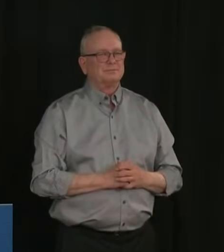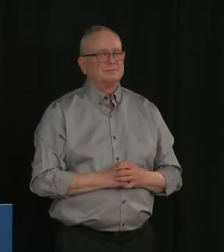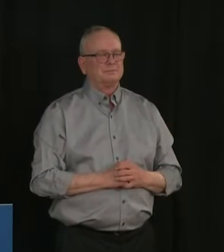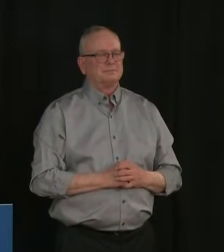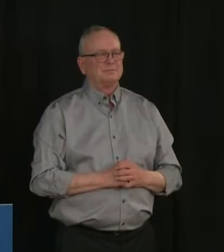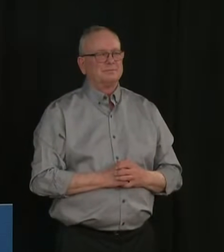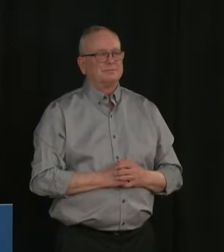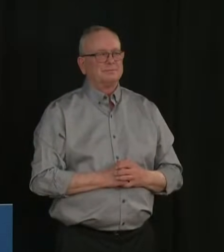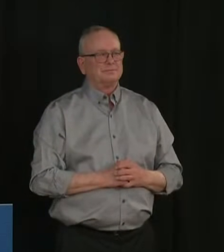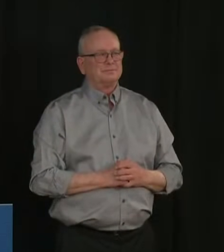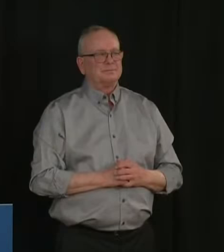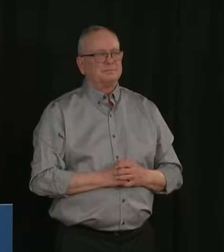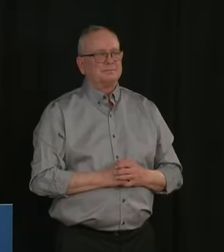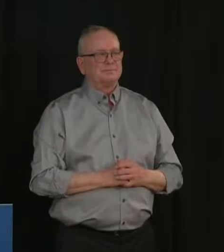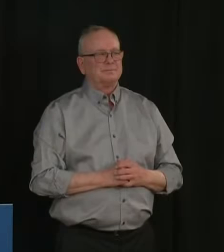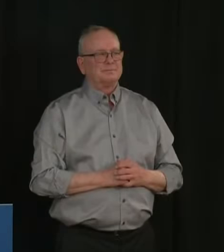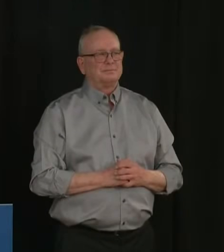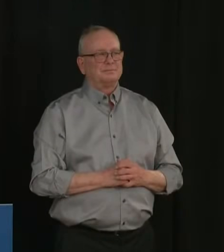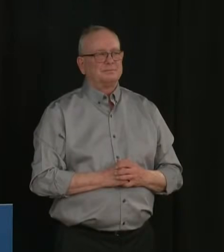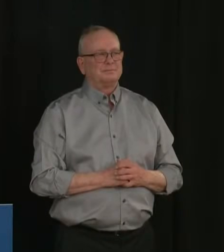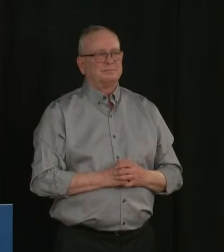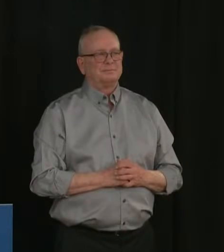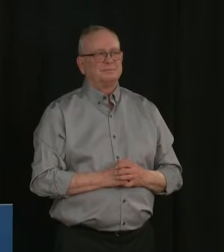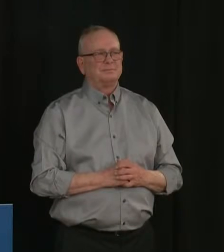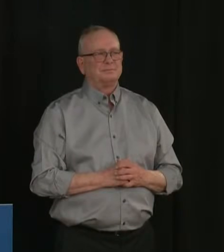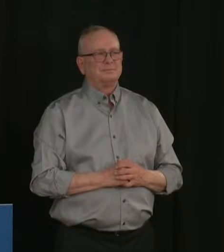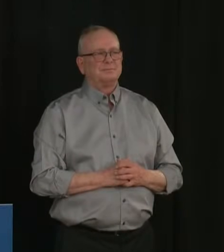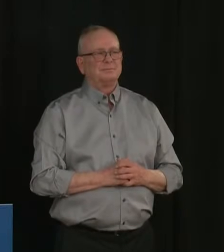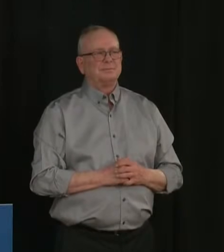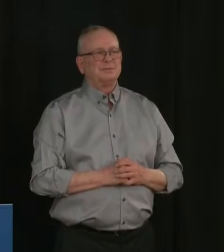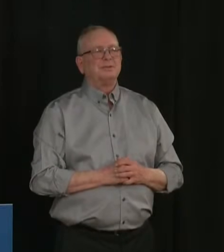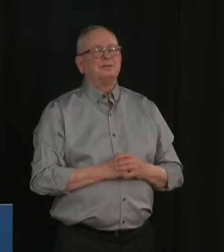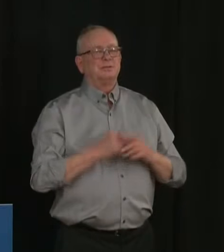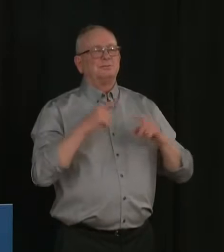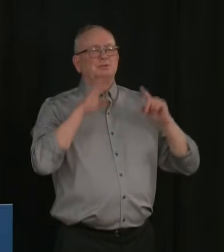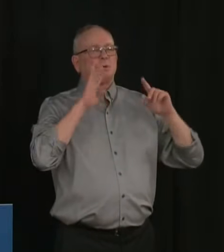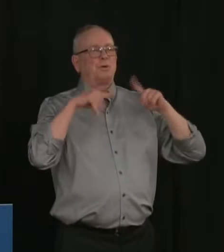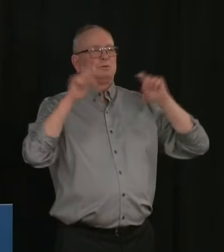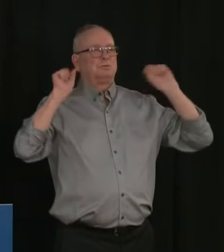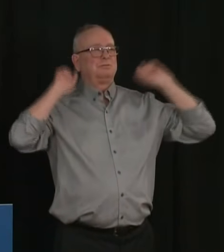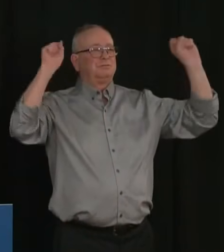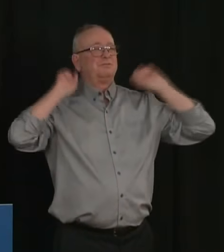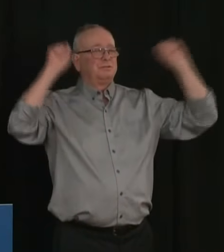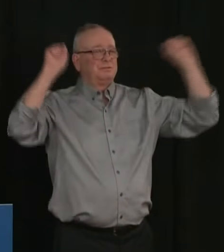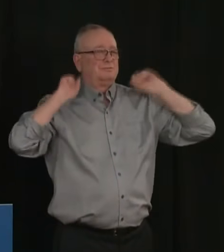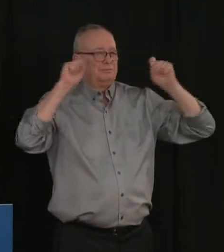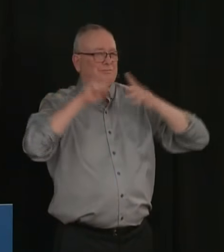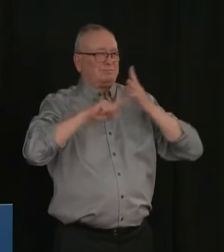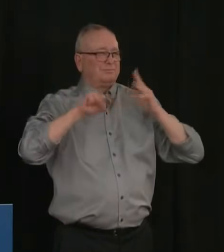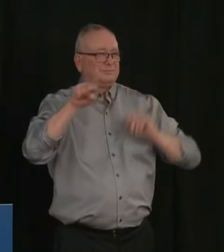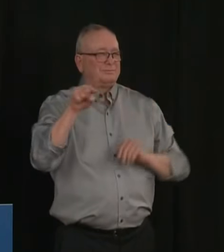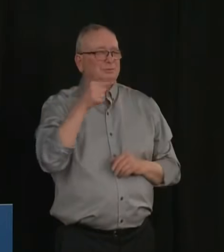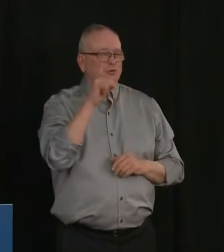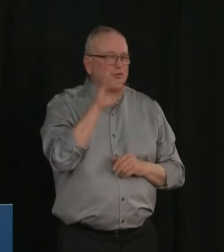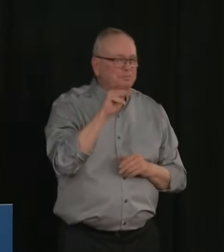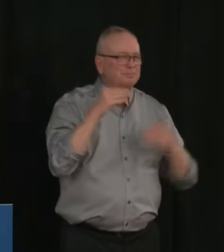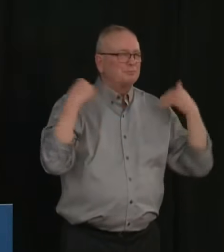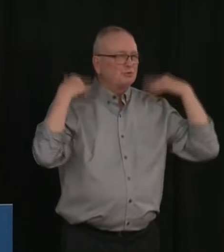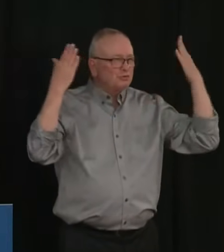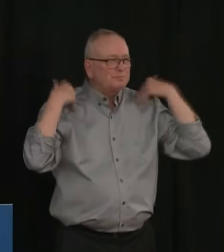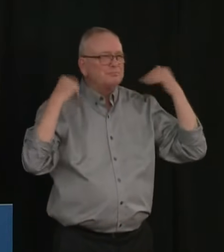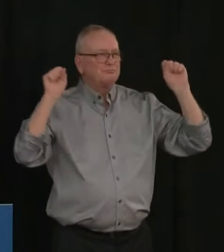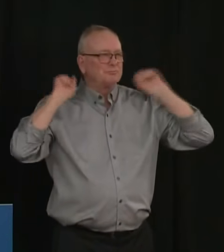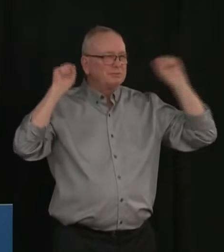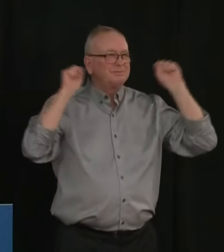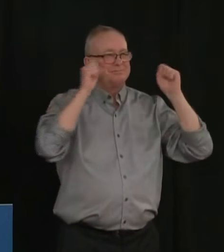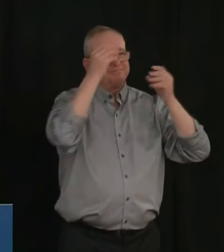communities, one in Calgary, a number of gyms in Calgary, and announcing to their patrons that they will not be